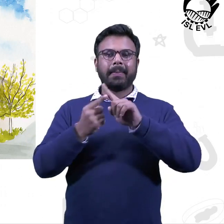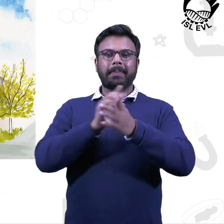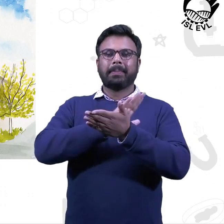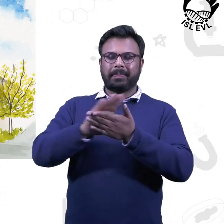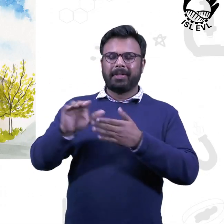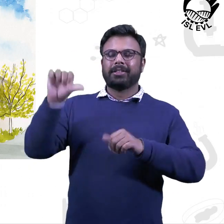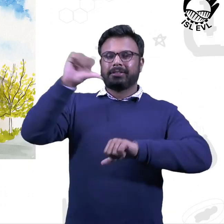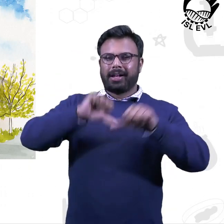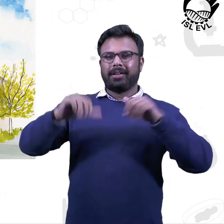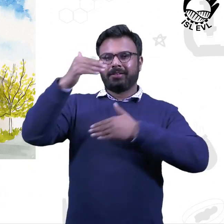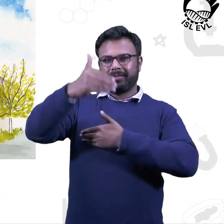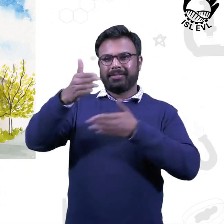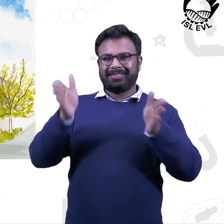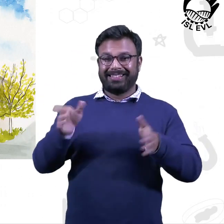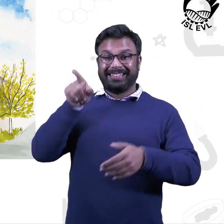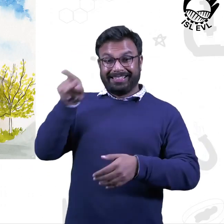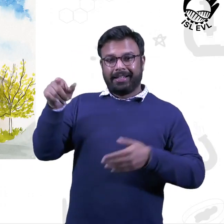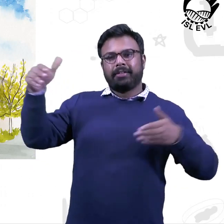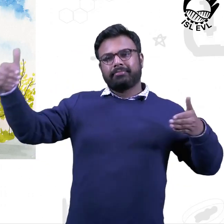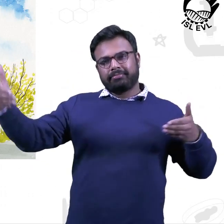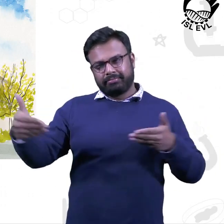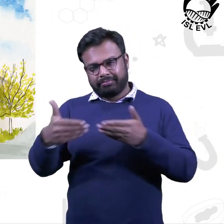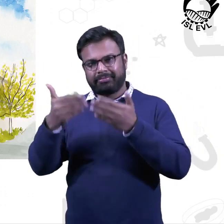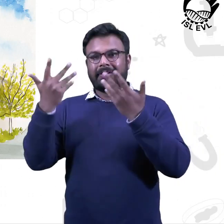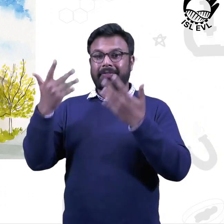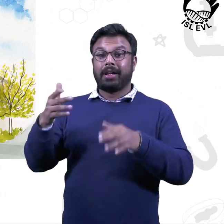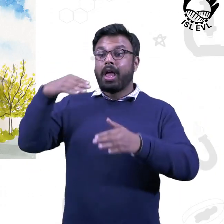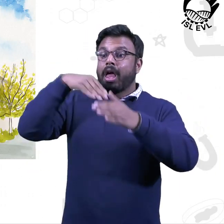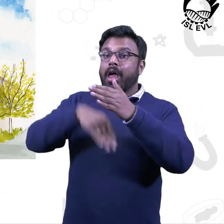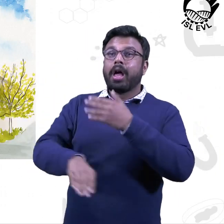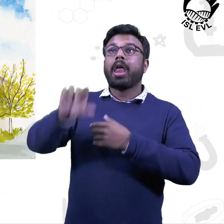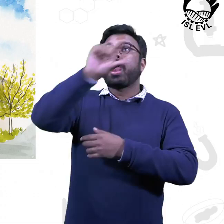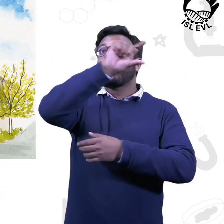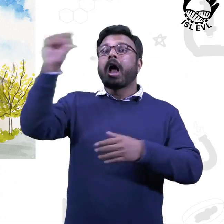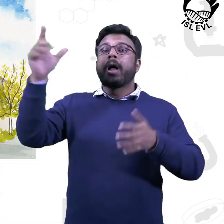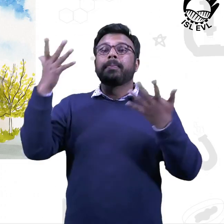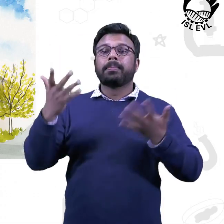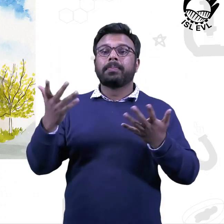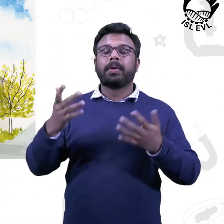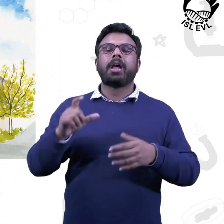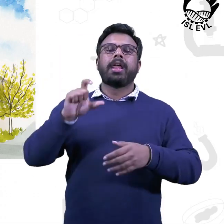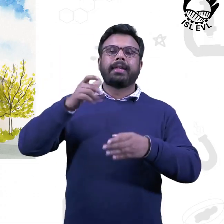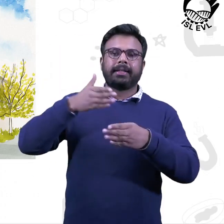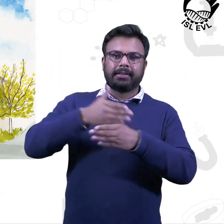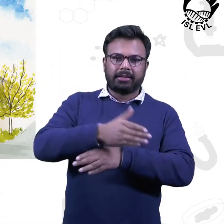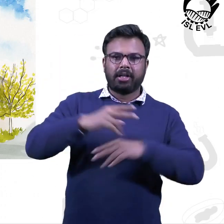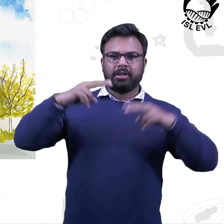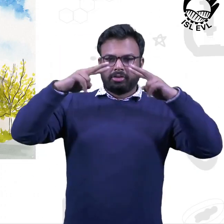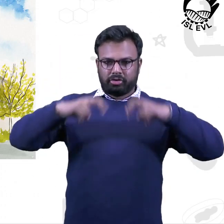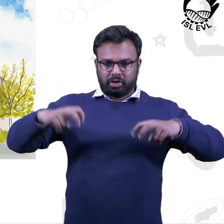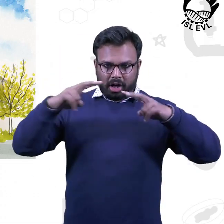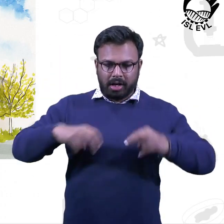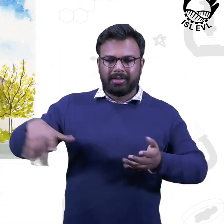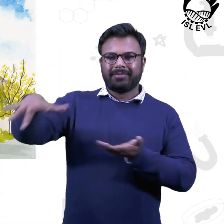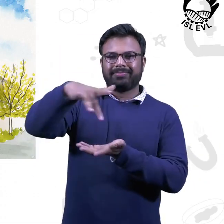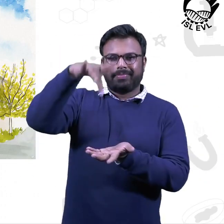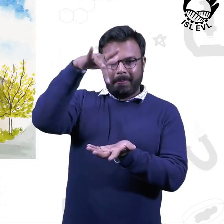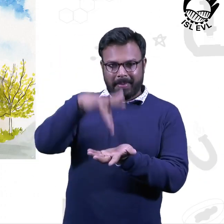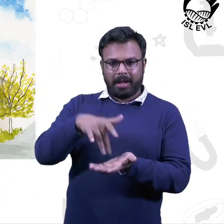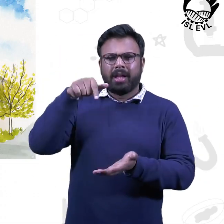and, along with him, started working at the Fred Hutchinson Cancer Research